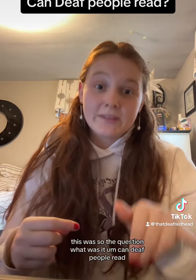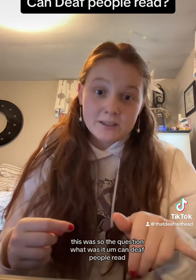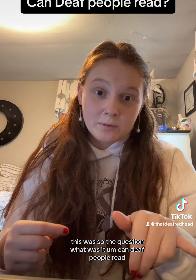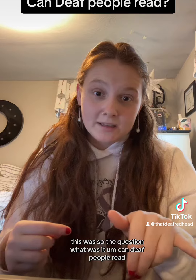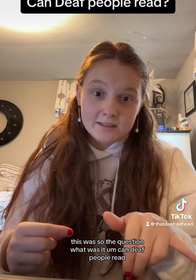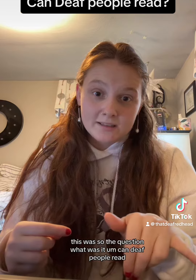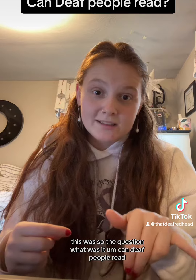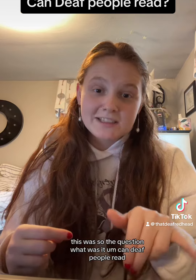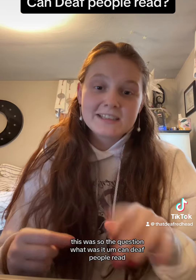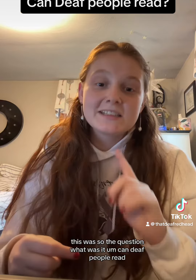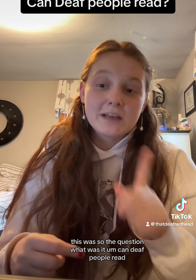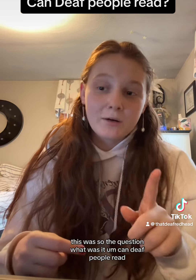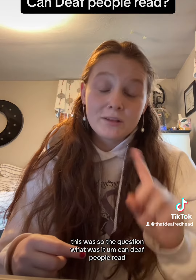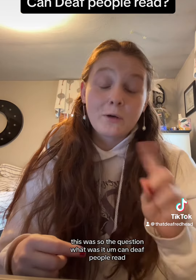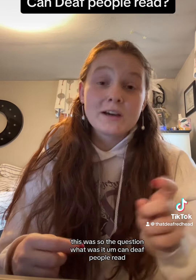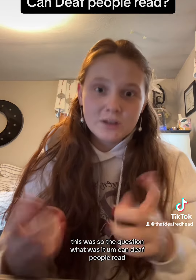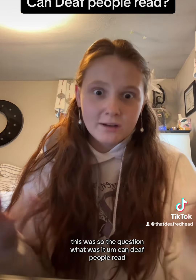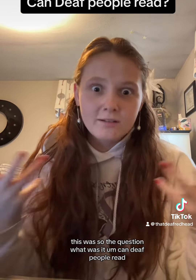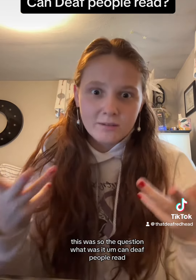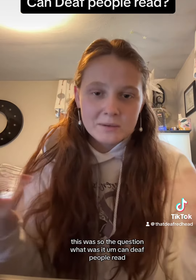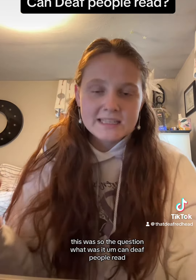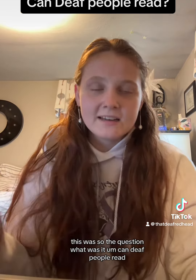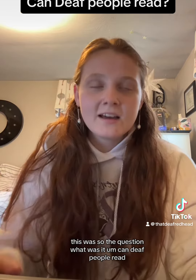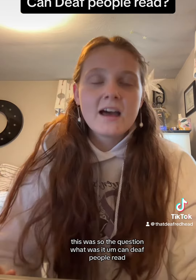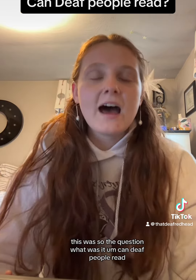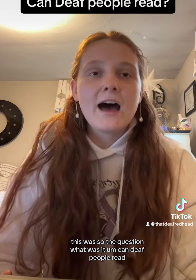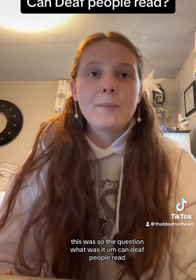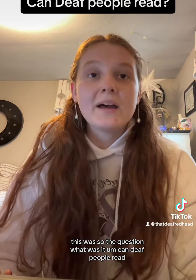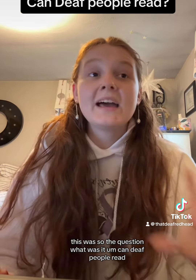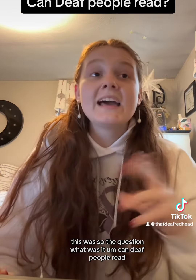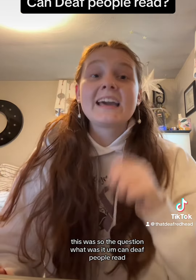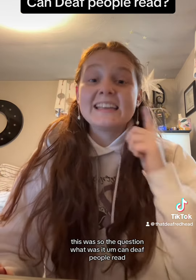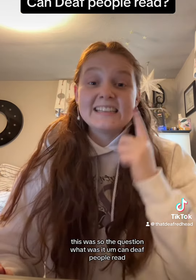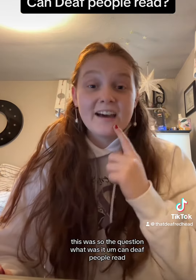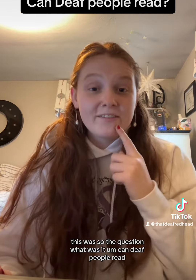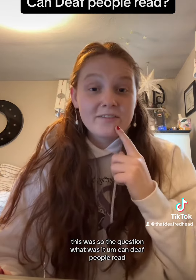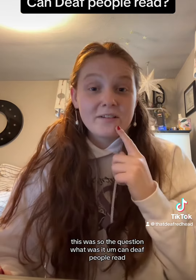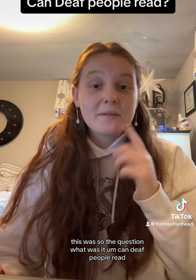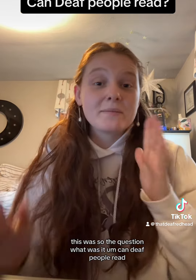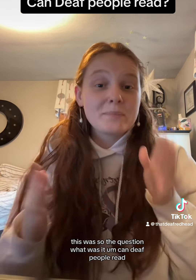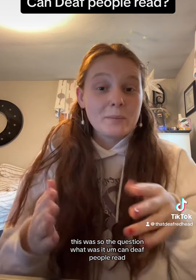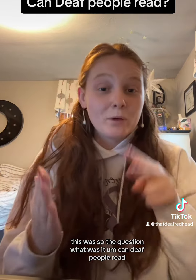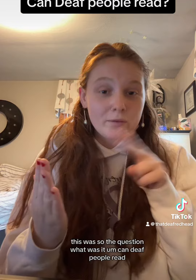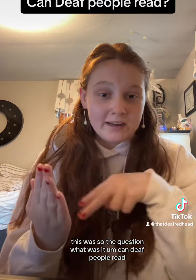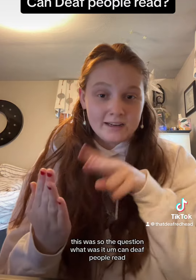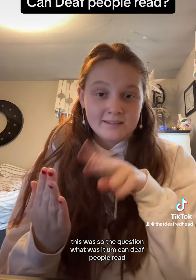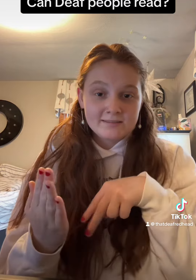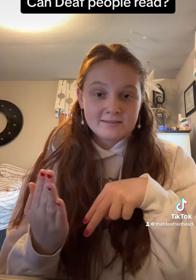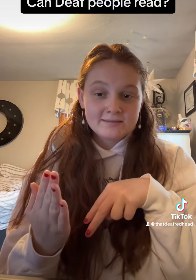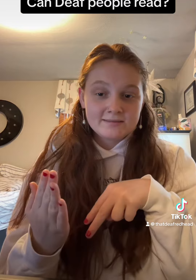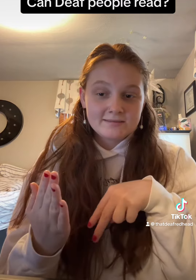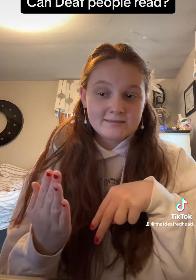this was. So the question, what was it? Can deaf people read?